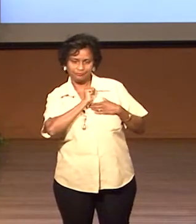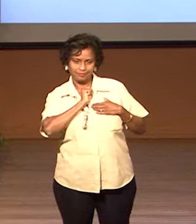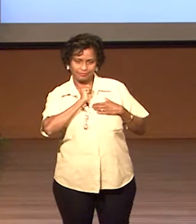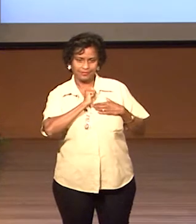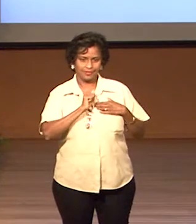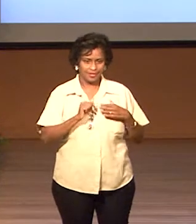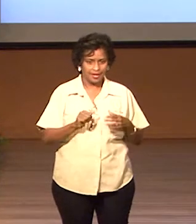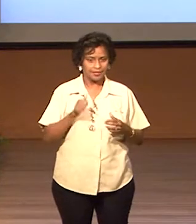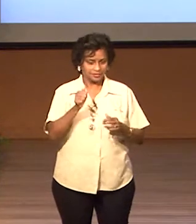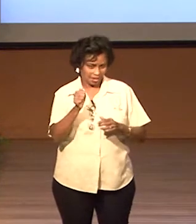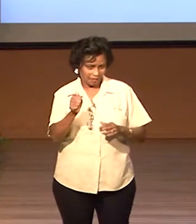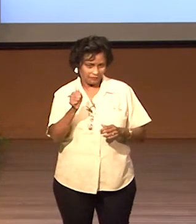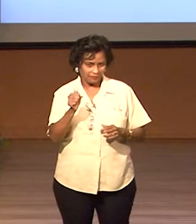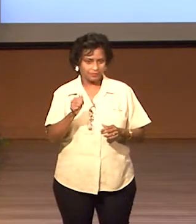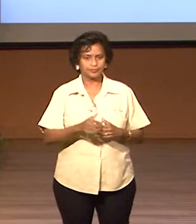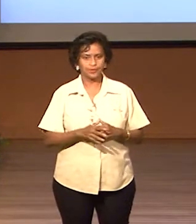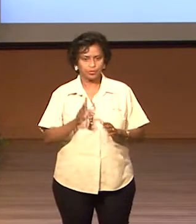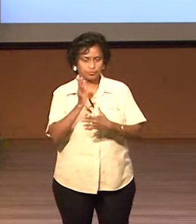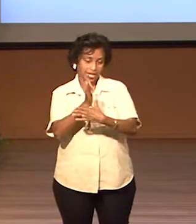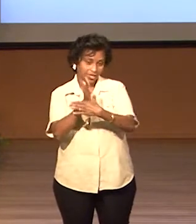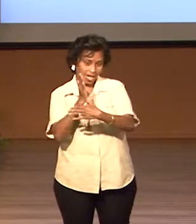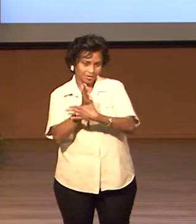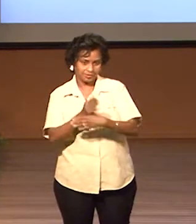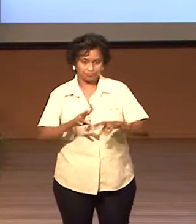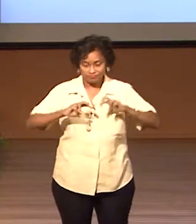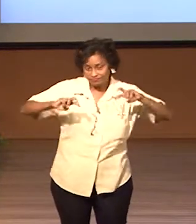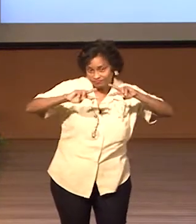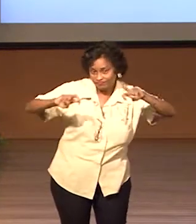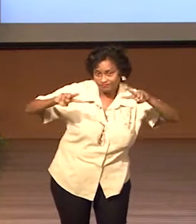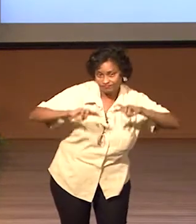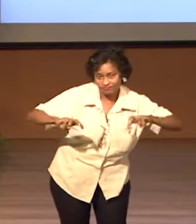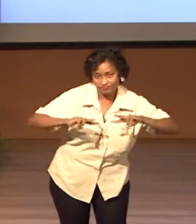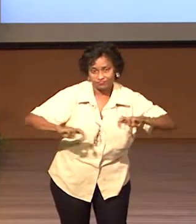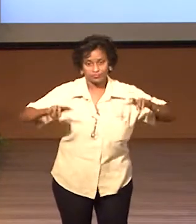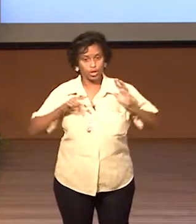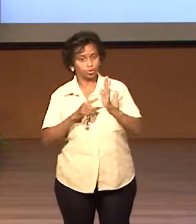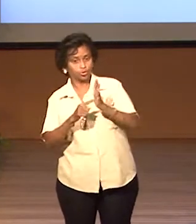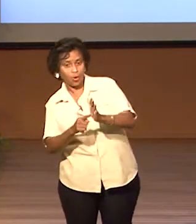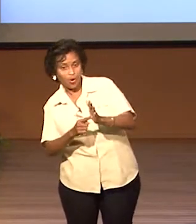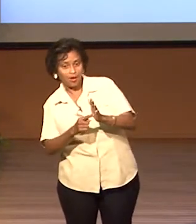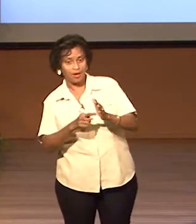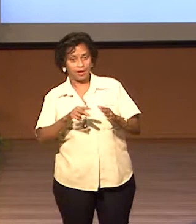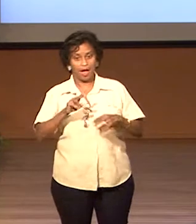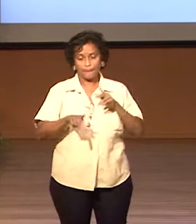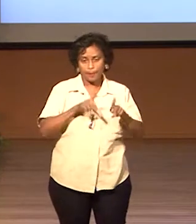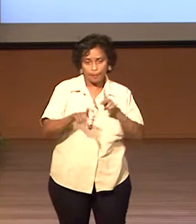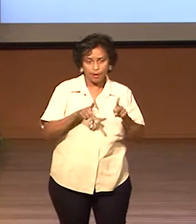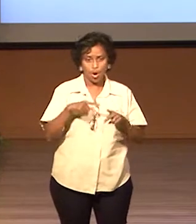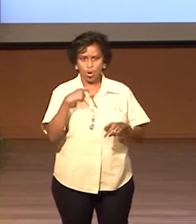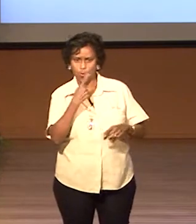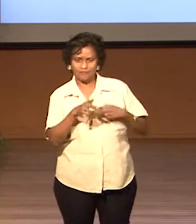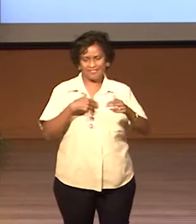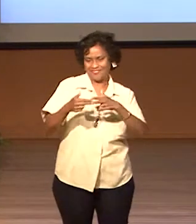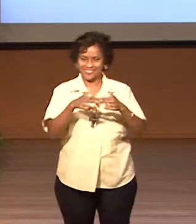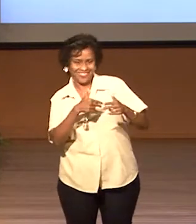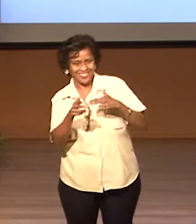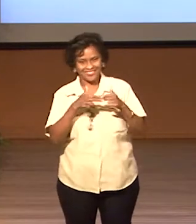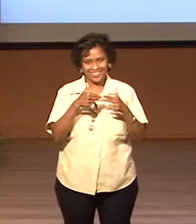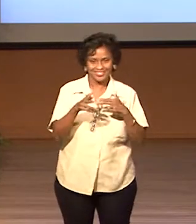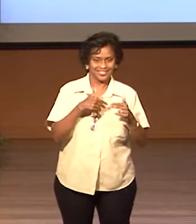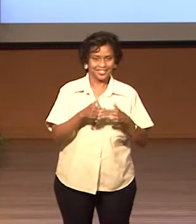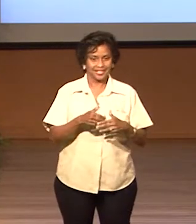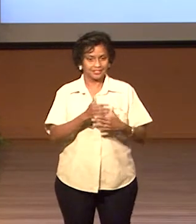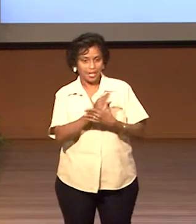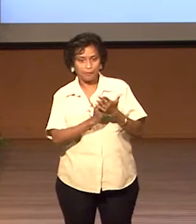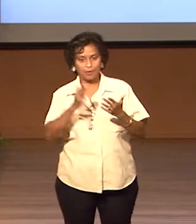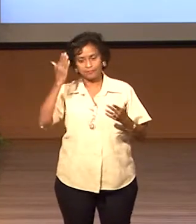psychology researchers have shown that people who use humor as a defense can in fact be masking